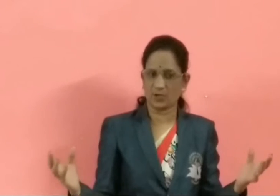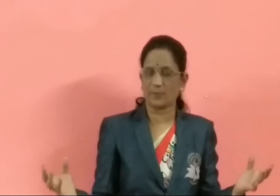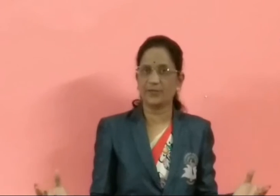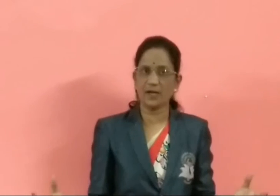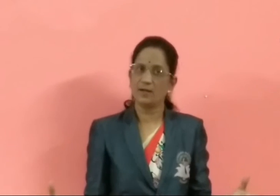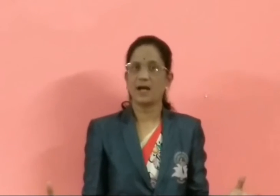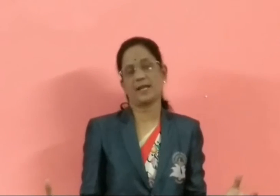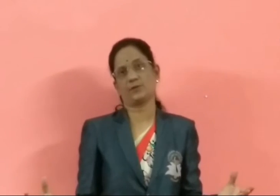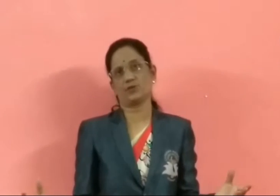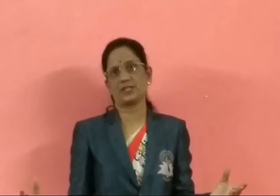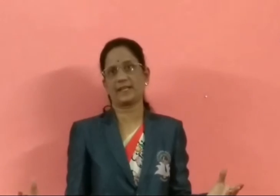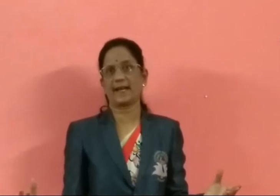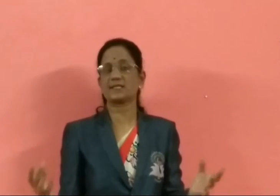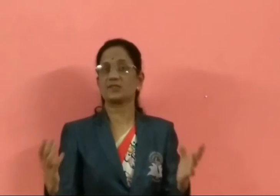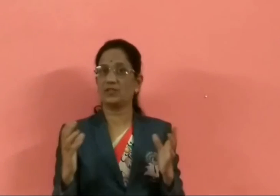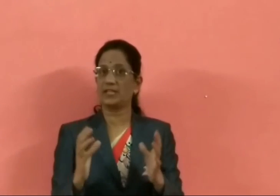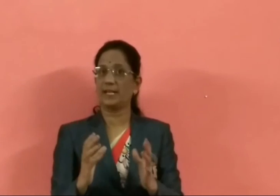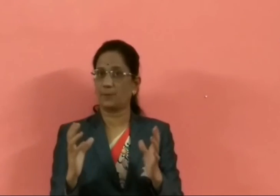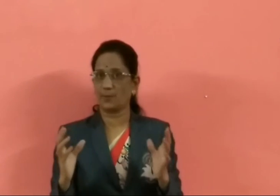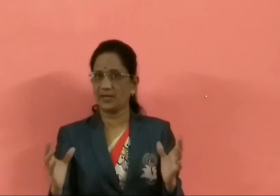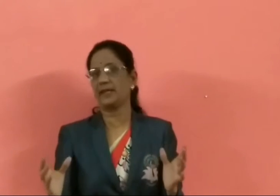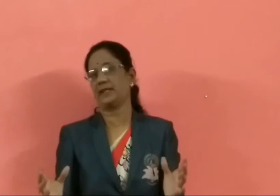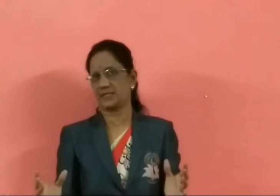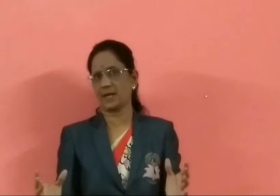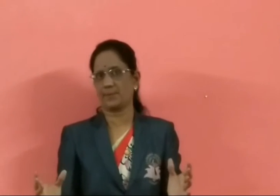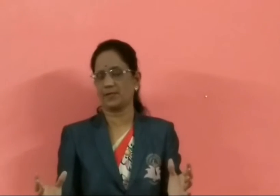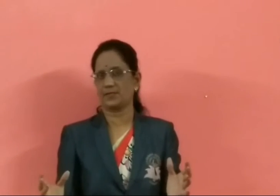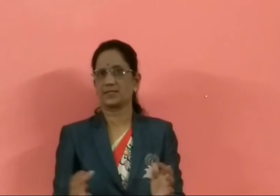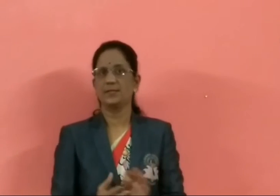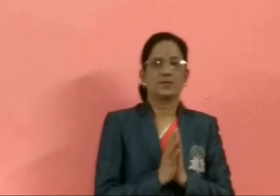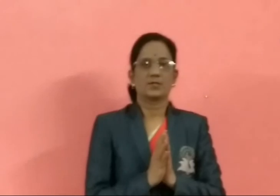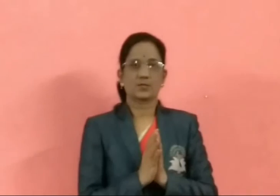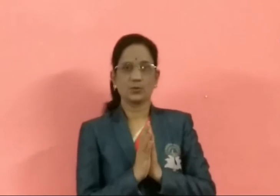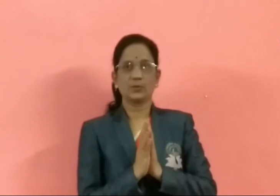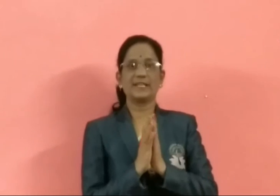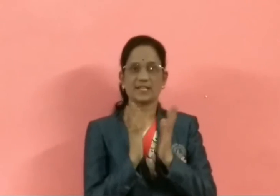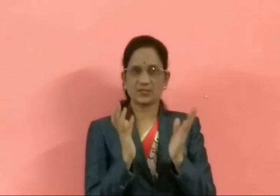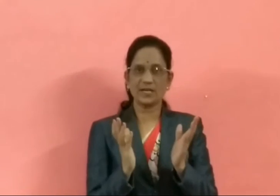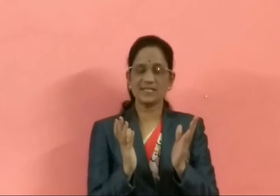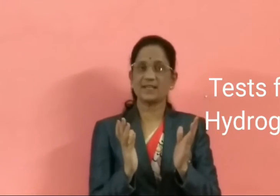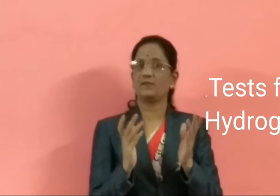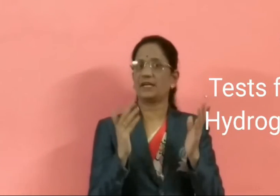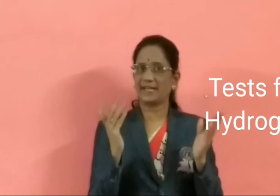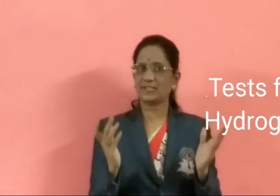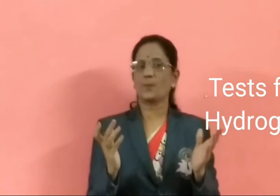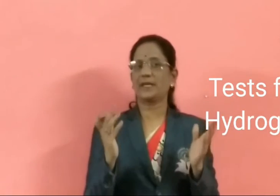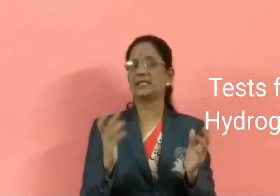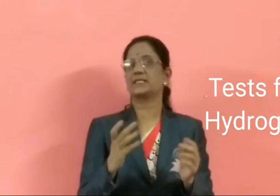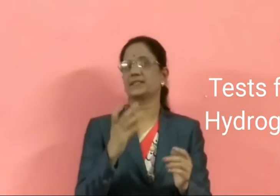of the hydrogen gas with the help of the examples. So dear students, our next topic is the